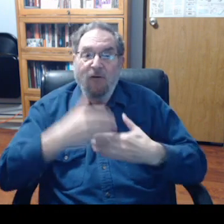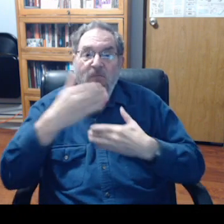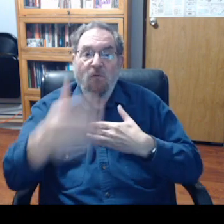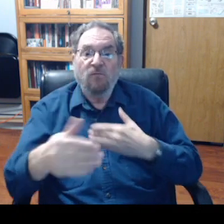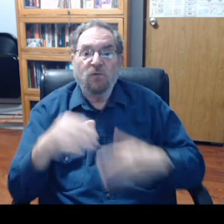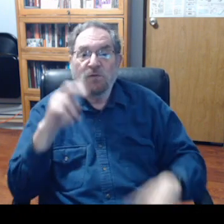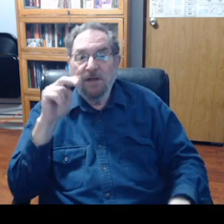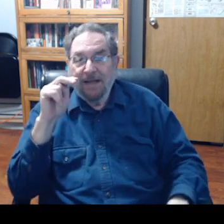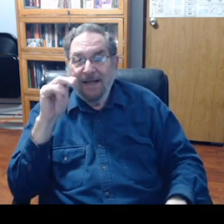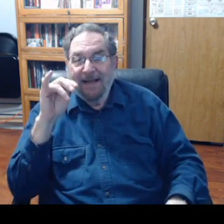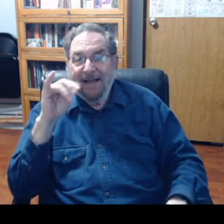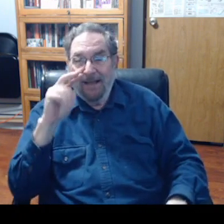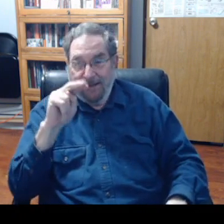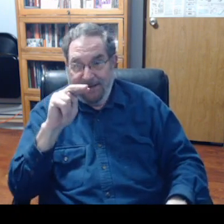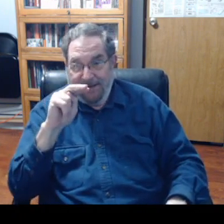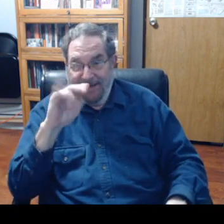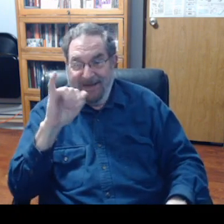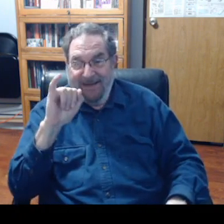Now we move to the